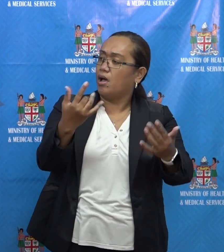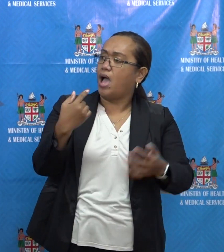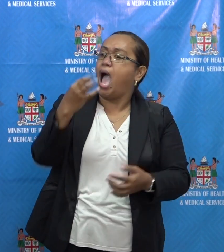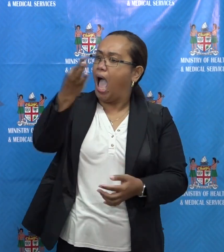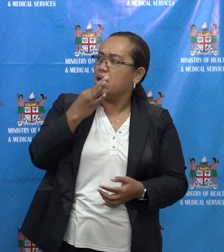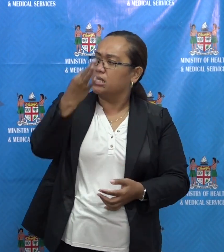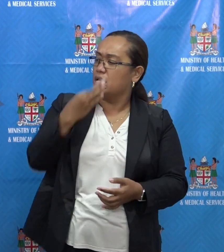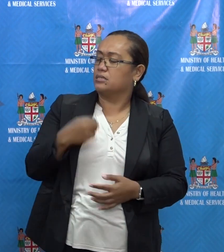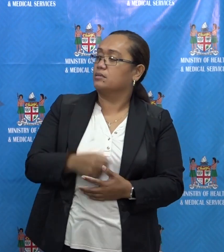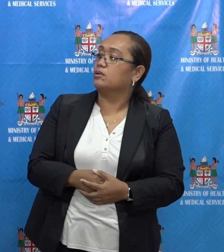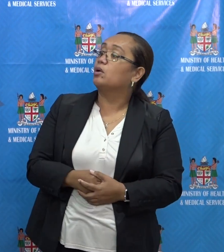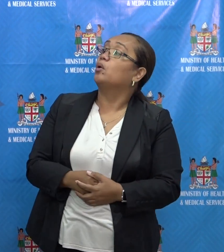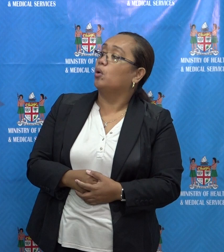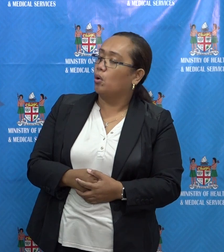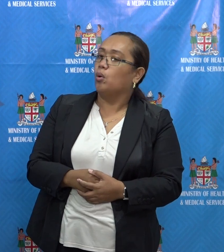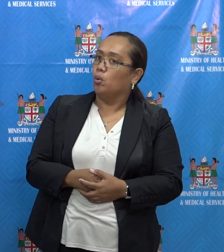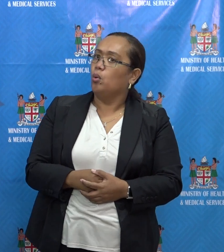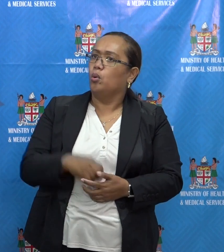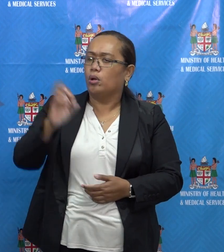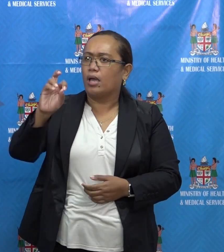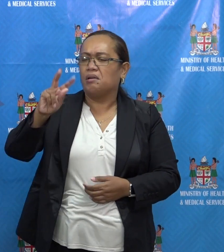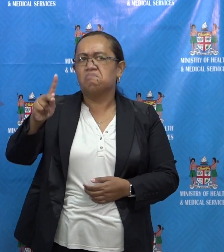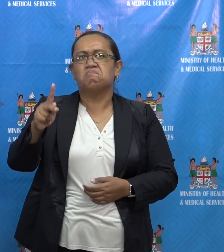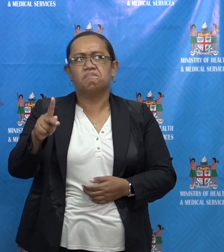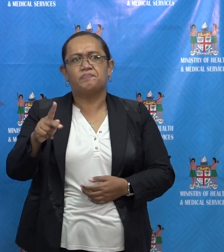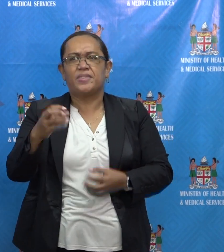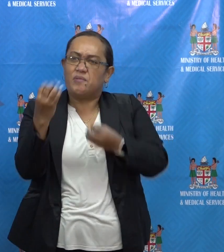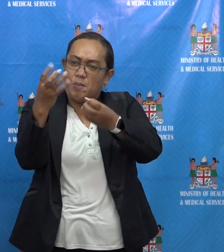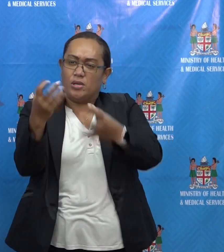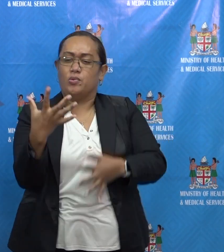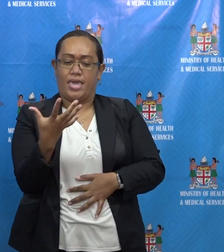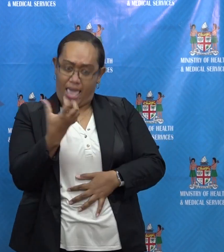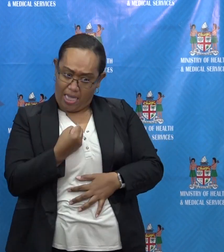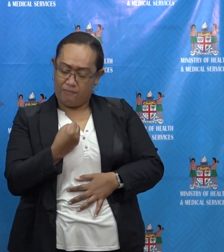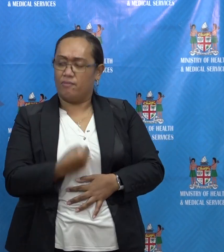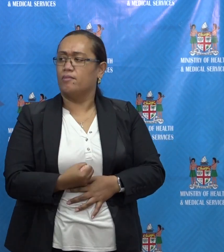So far, we have, from the information that we have,